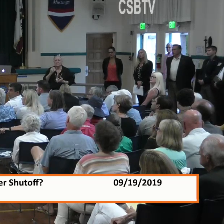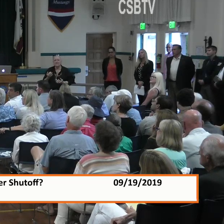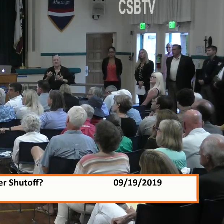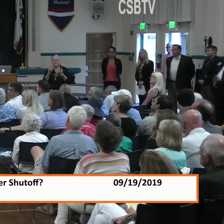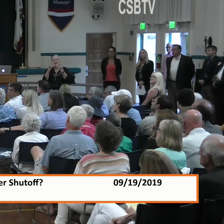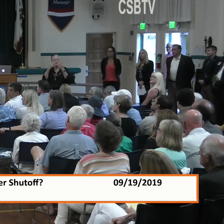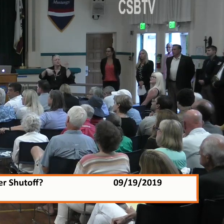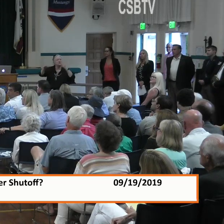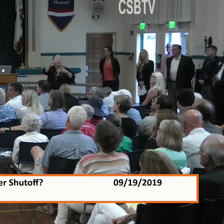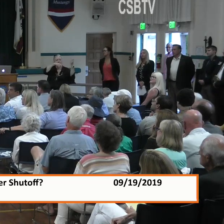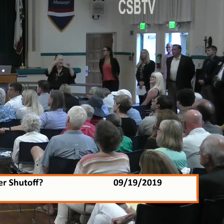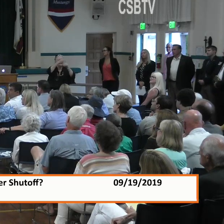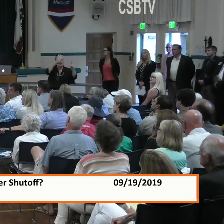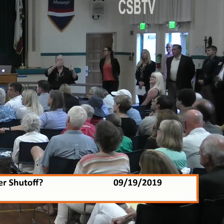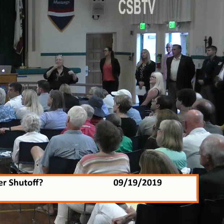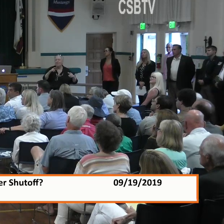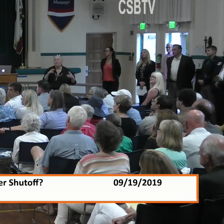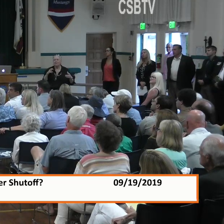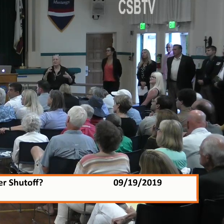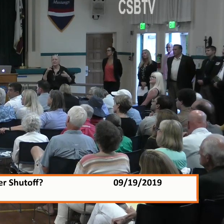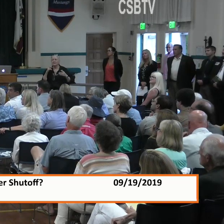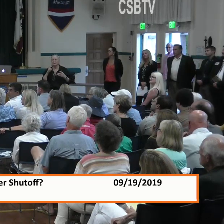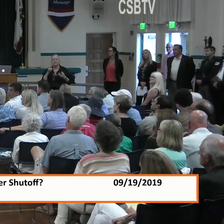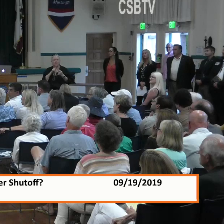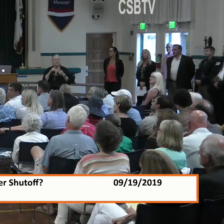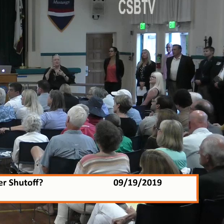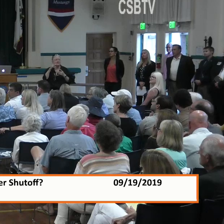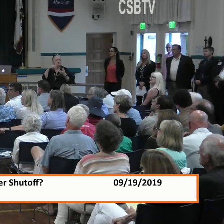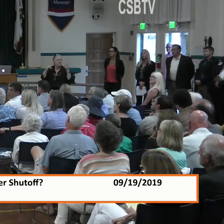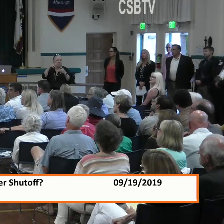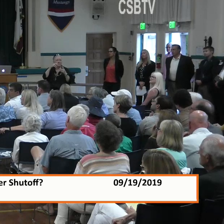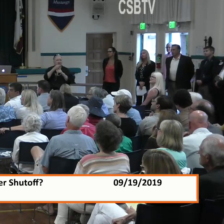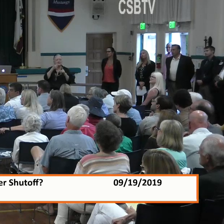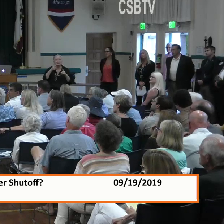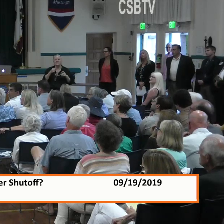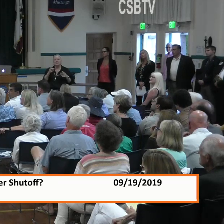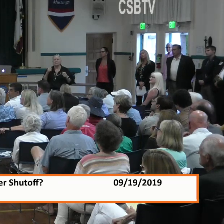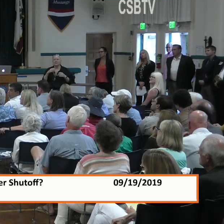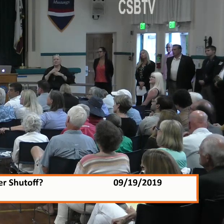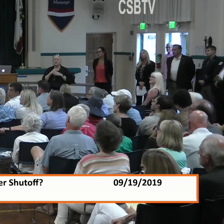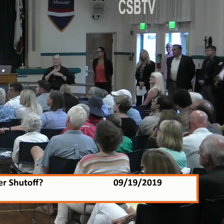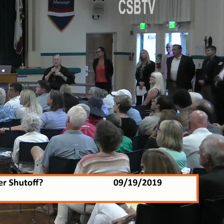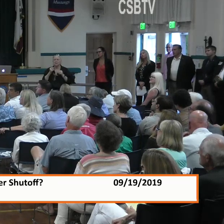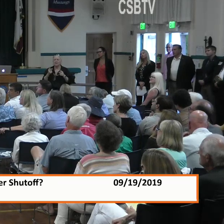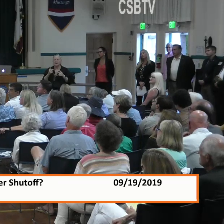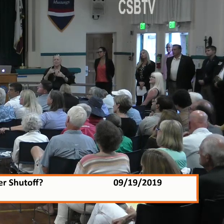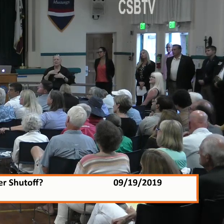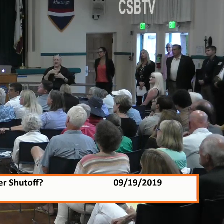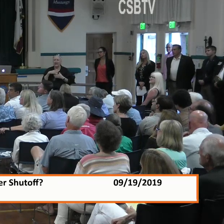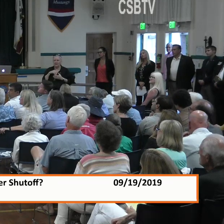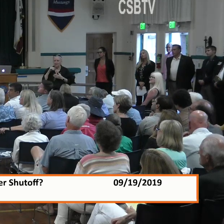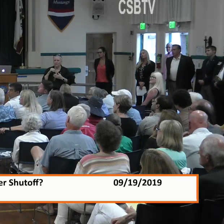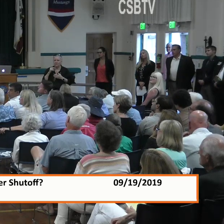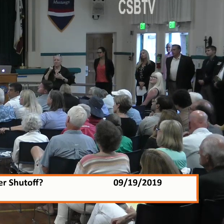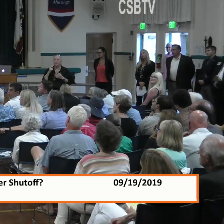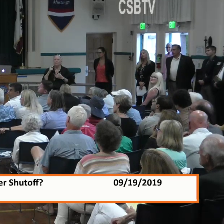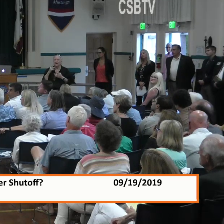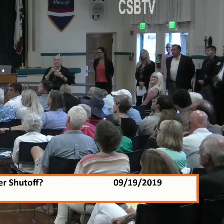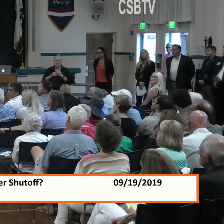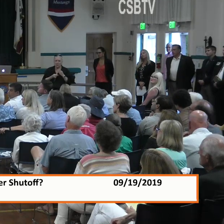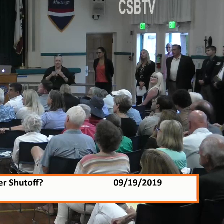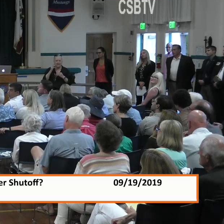or the perfect storm hits. So I wanted to share quickly what I learned from